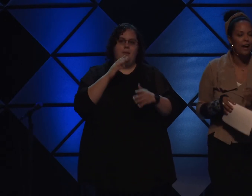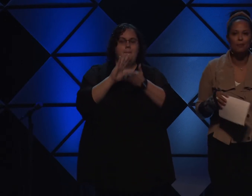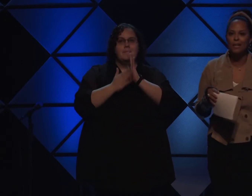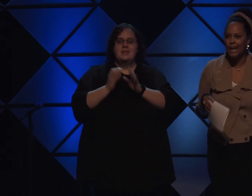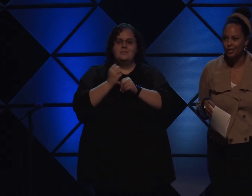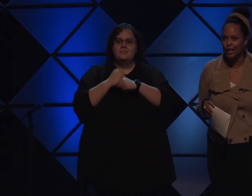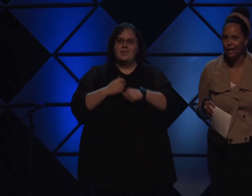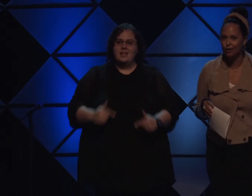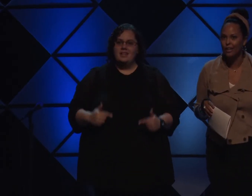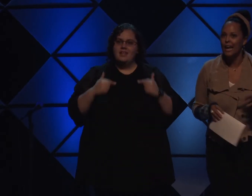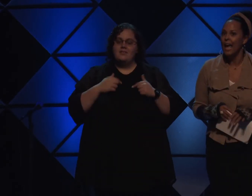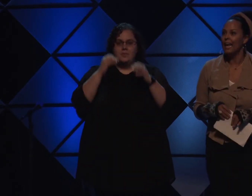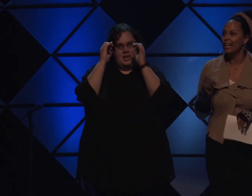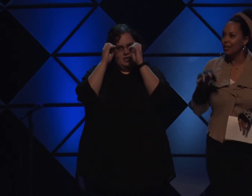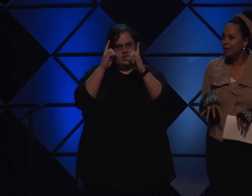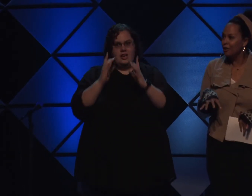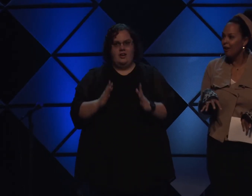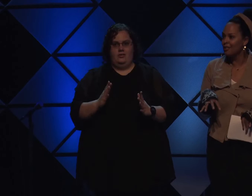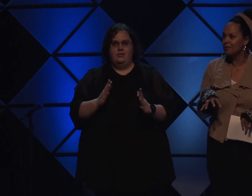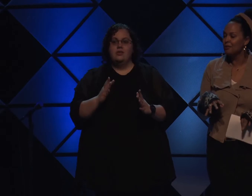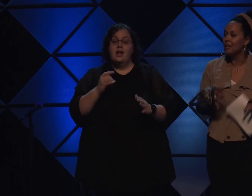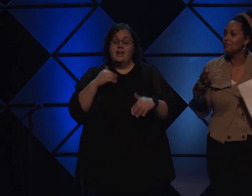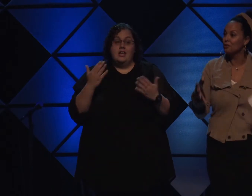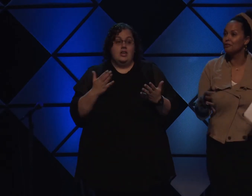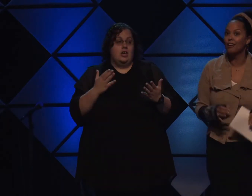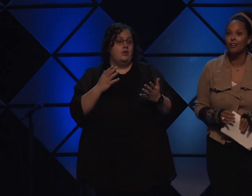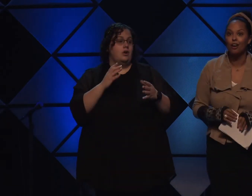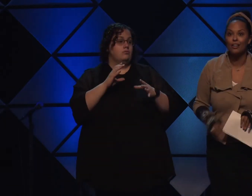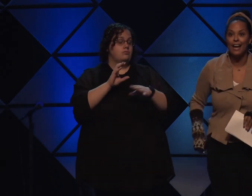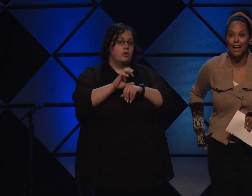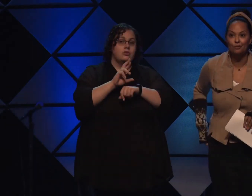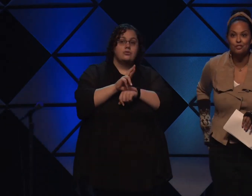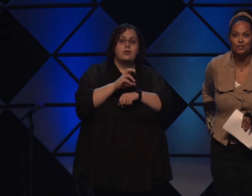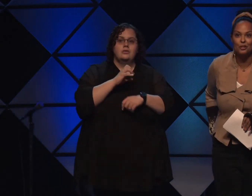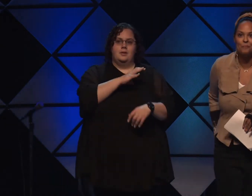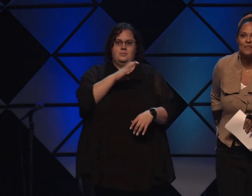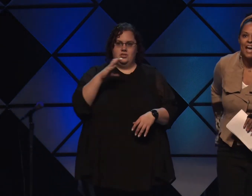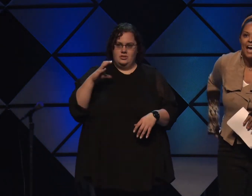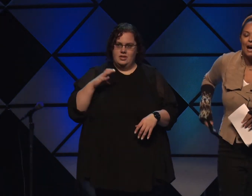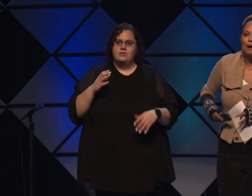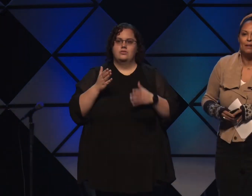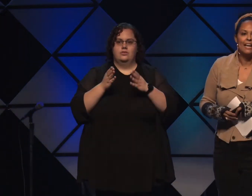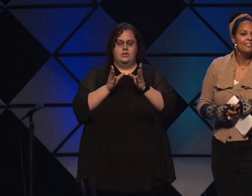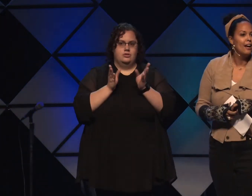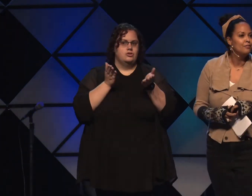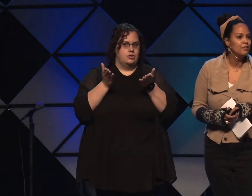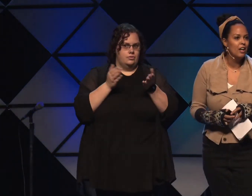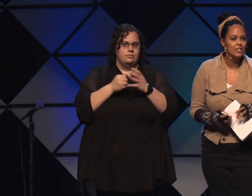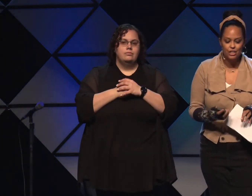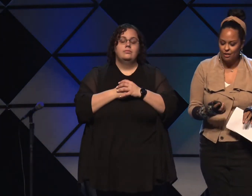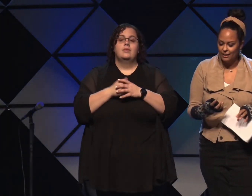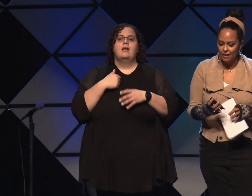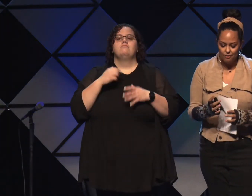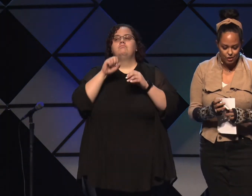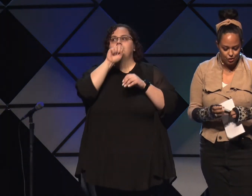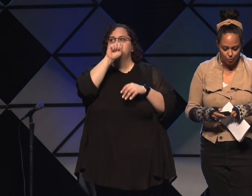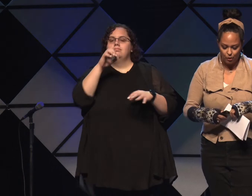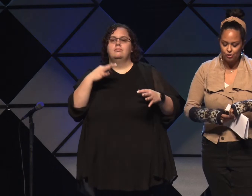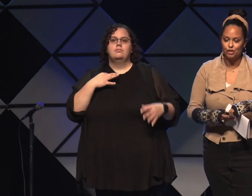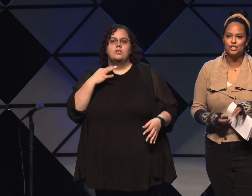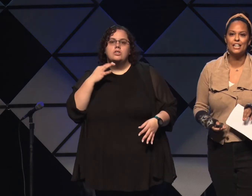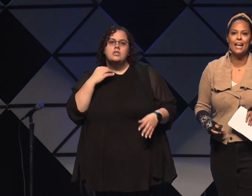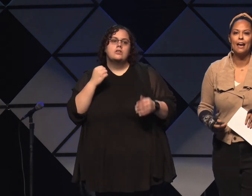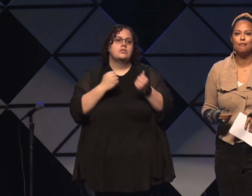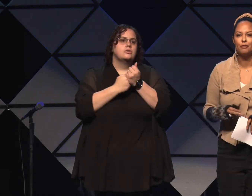life, I'm an educator. And here at Crossroads, I serve on our council. And I love to volunteer. I love to support